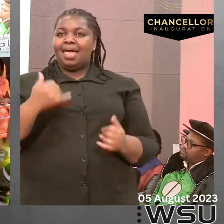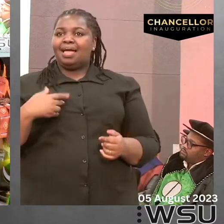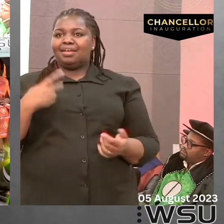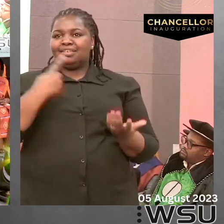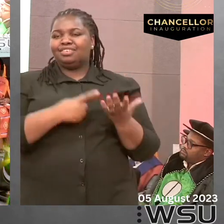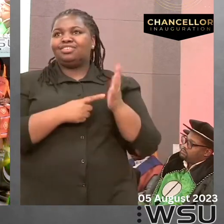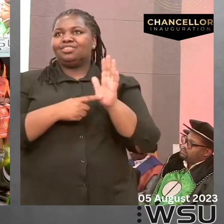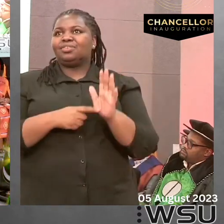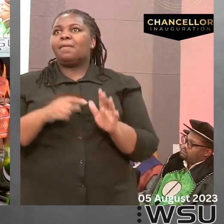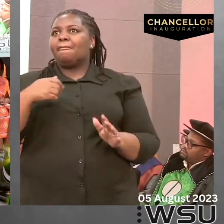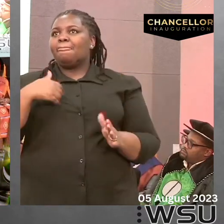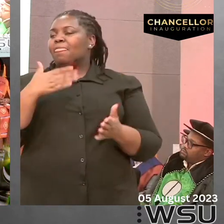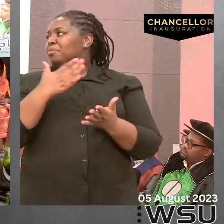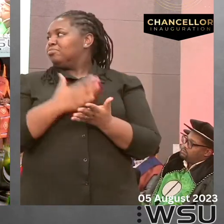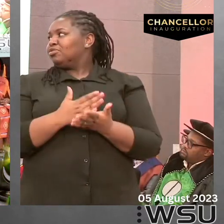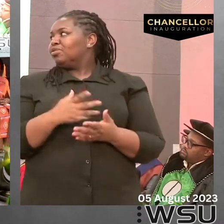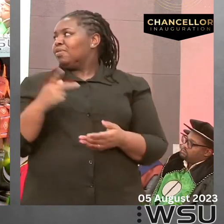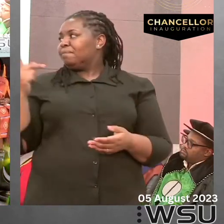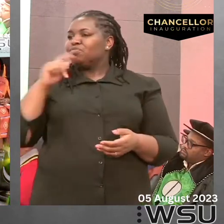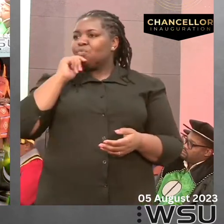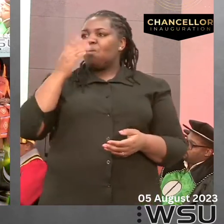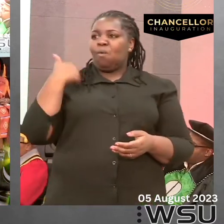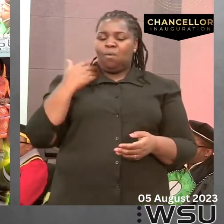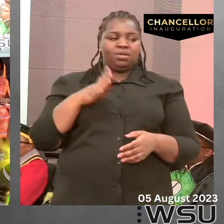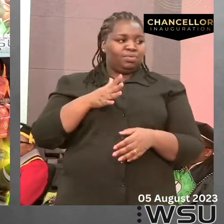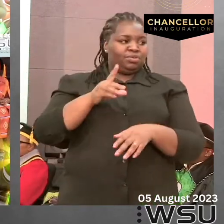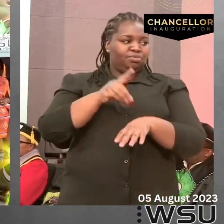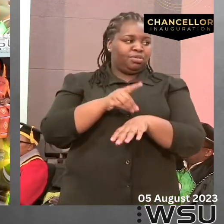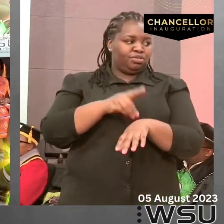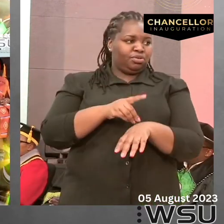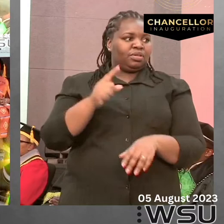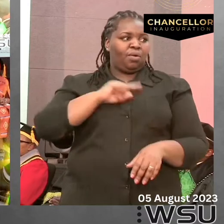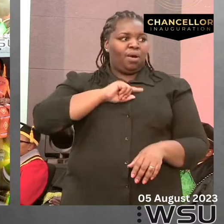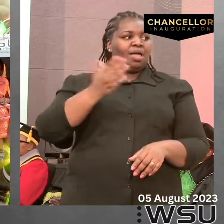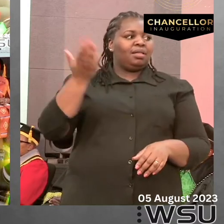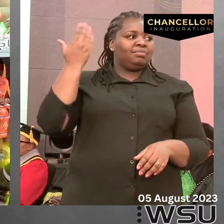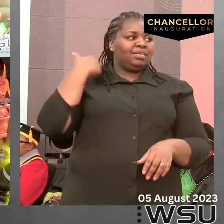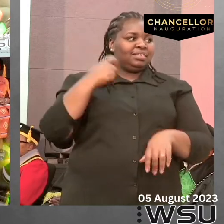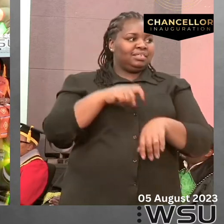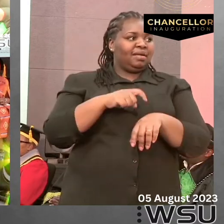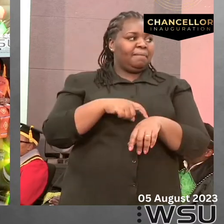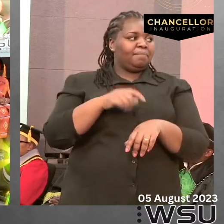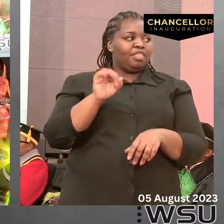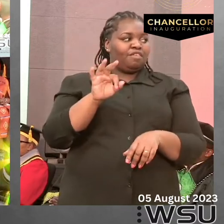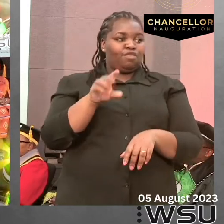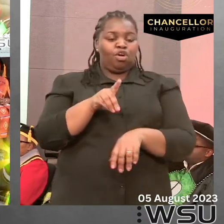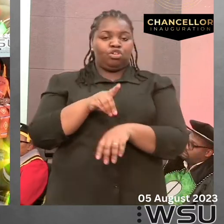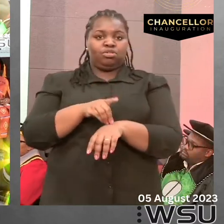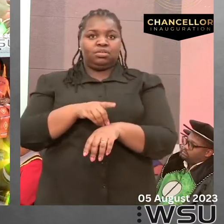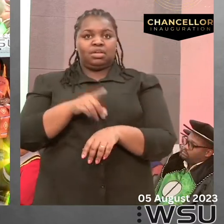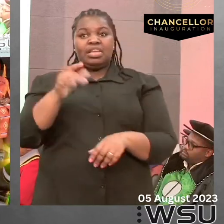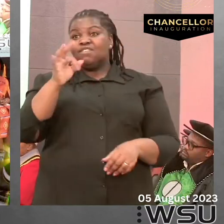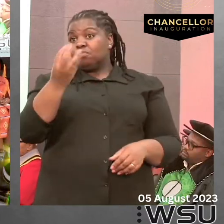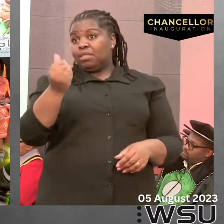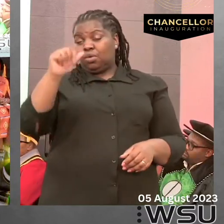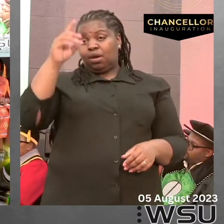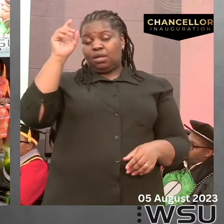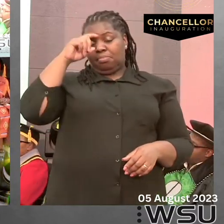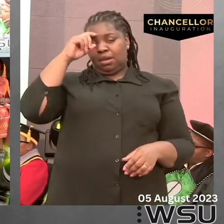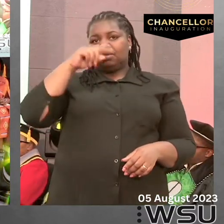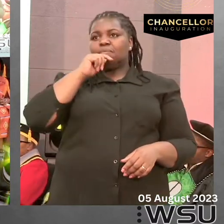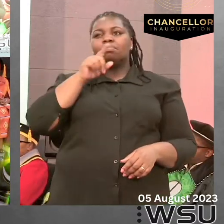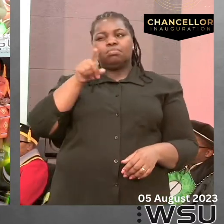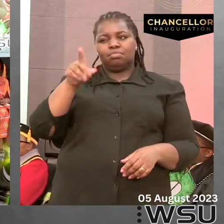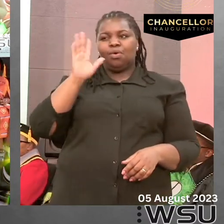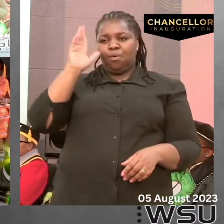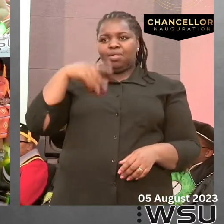an interest, I'm sure the parents wanted her to be a doctor. Because during our days, if your daughter was very bright, you said this is